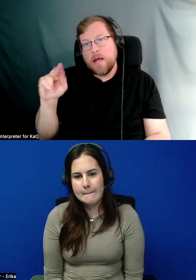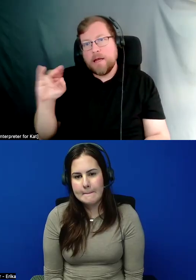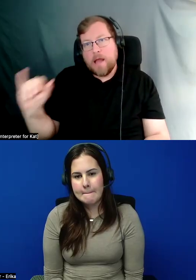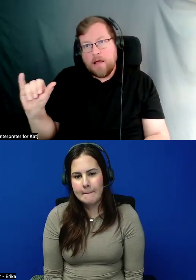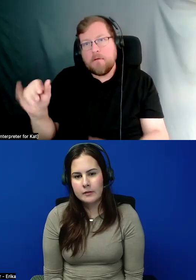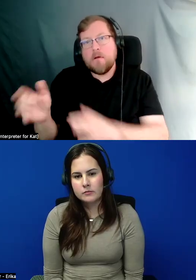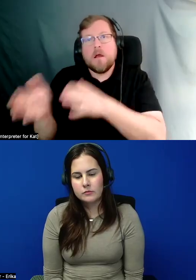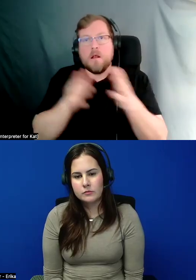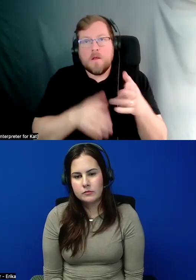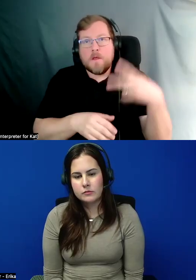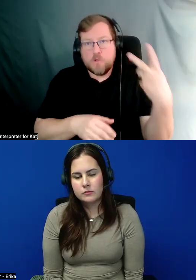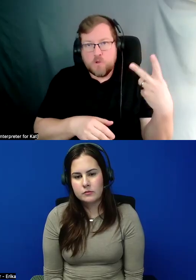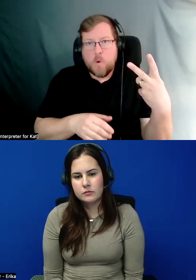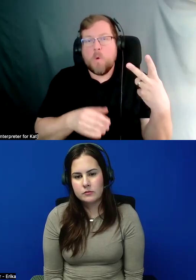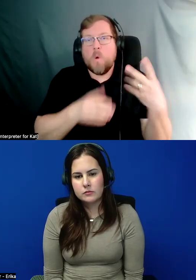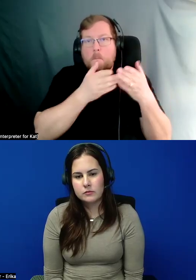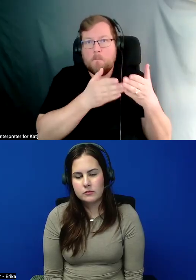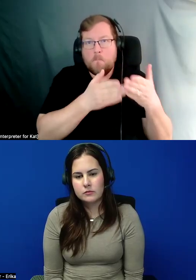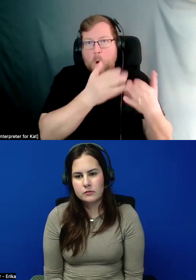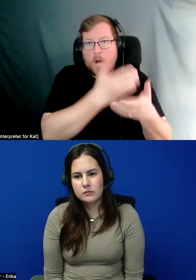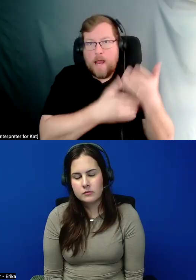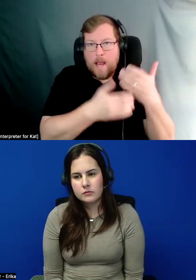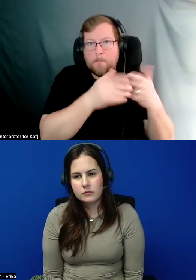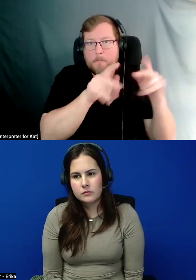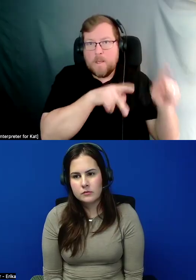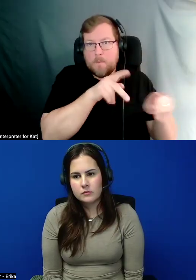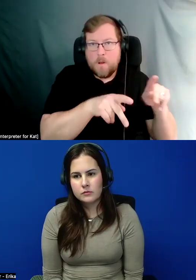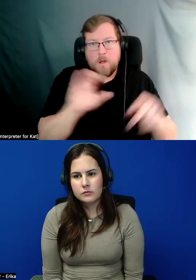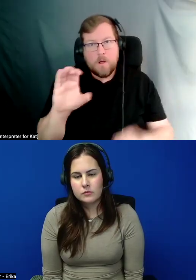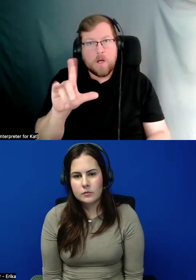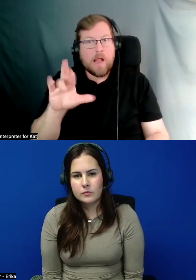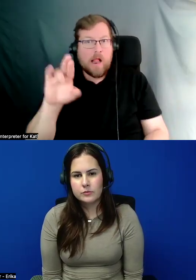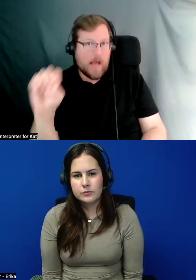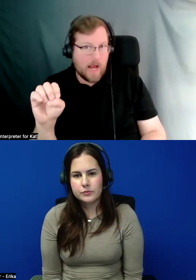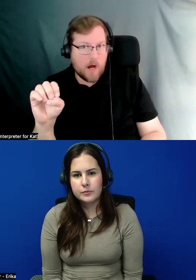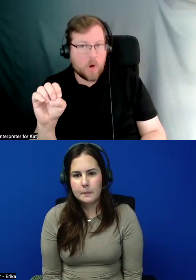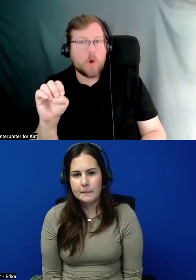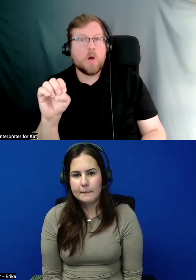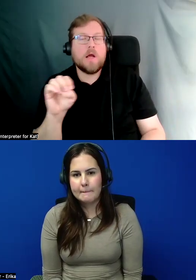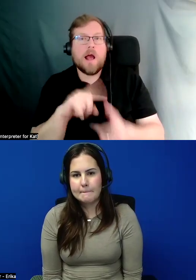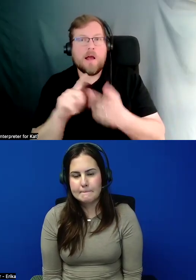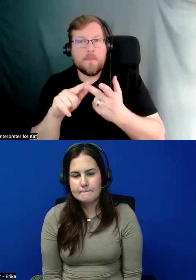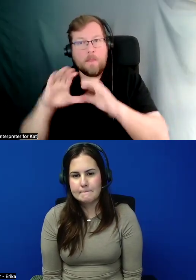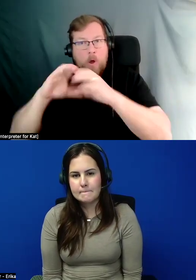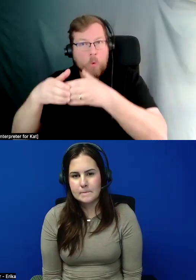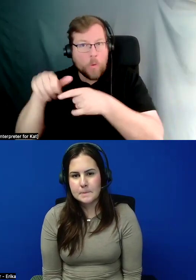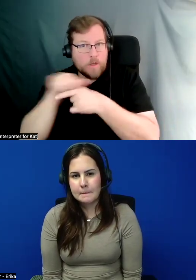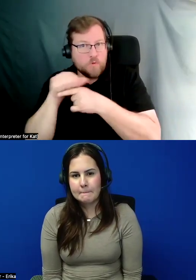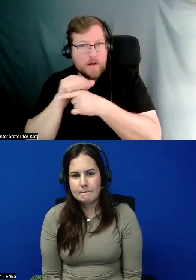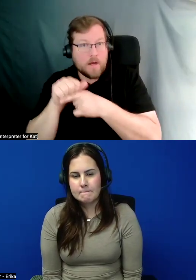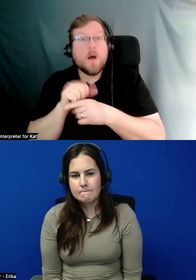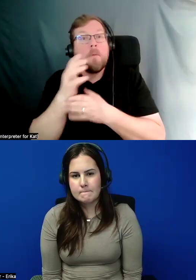two boat hands, and we have Claire, the crew in training. But that part where she was